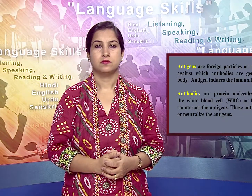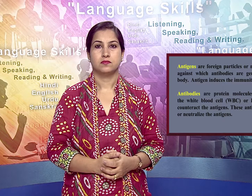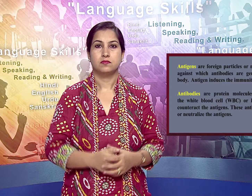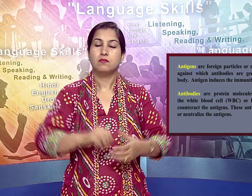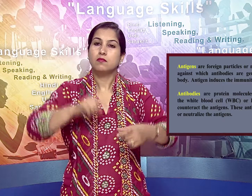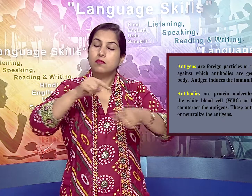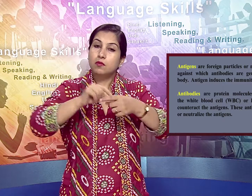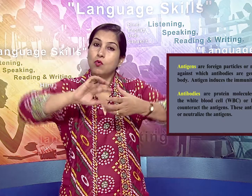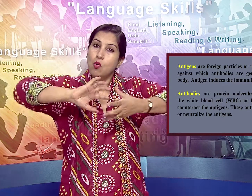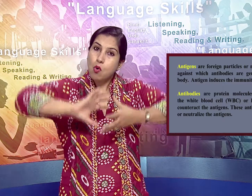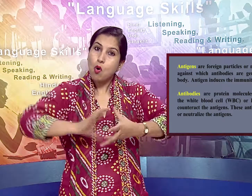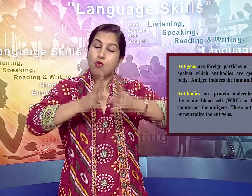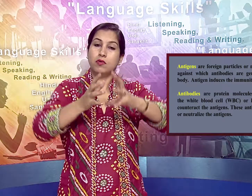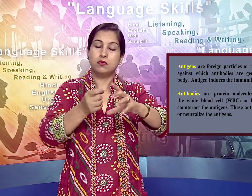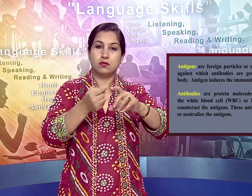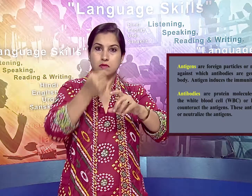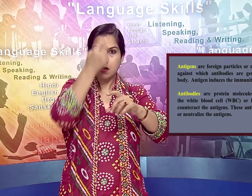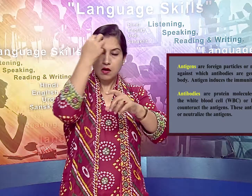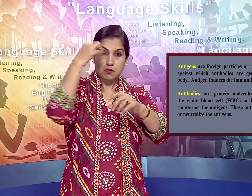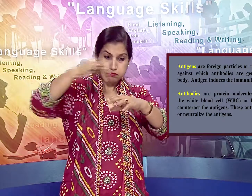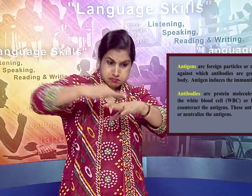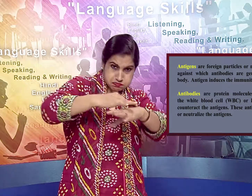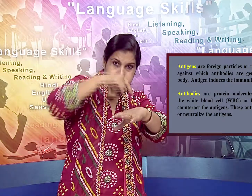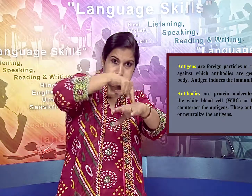against which antibodies are generated in the body.